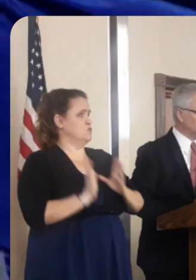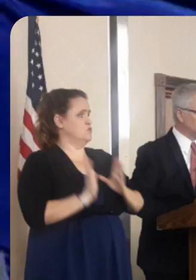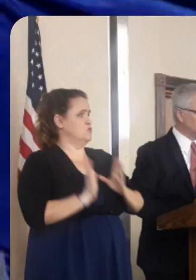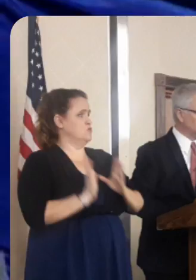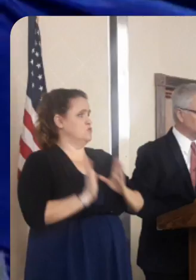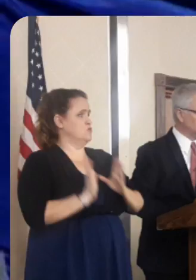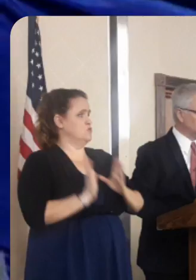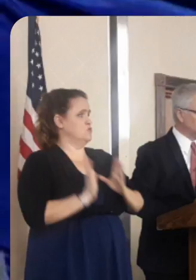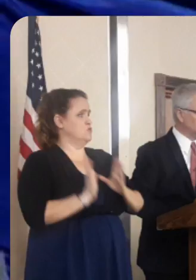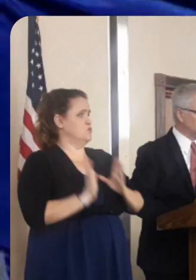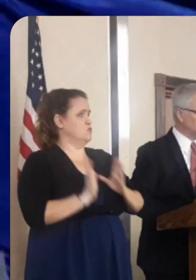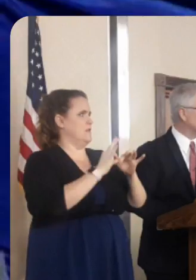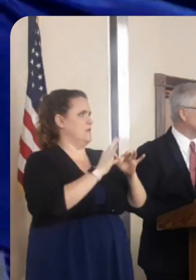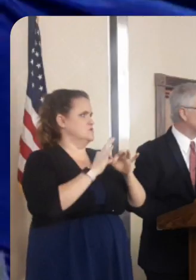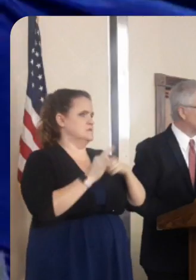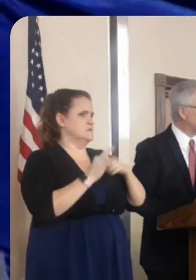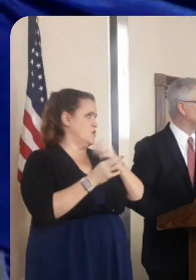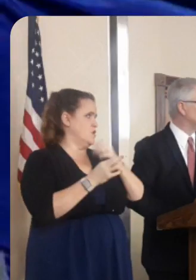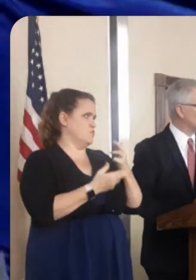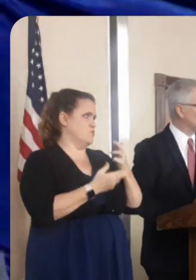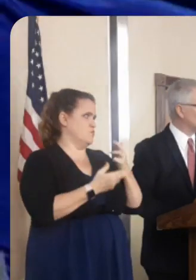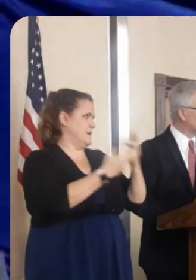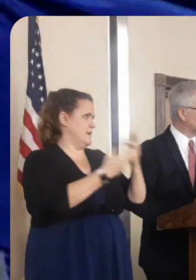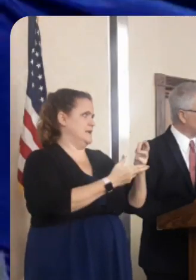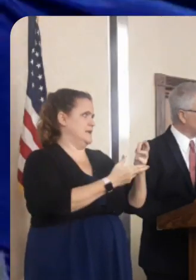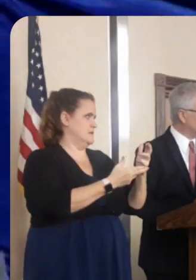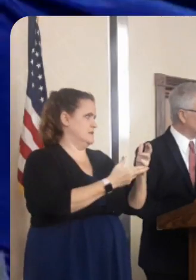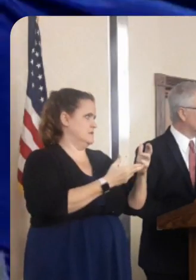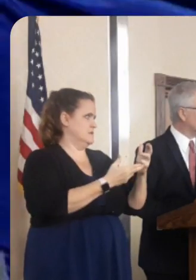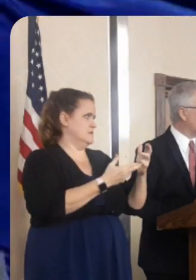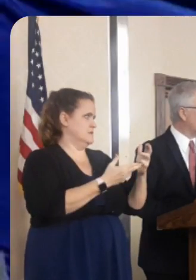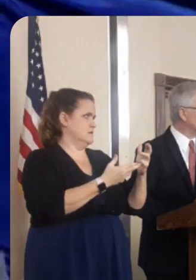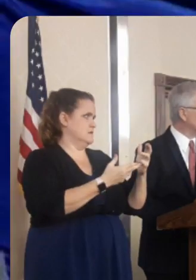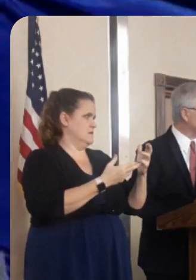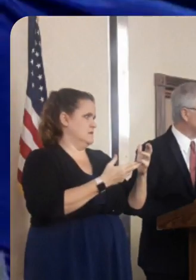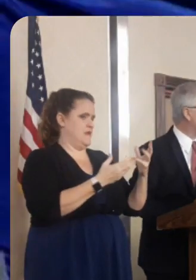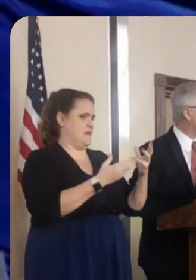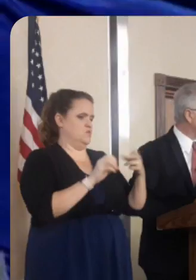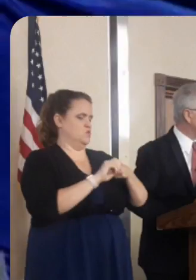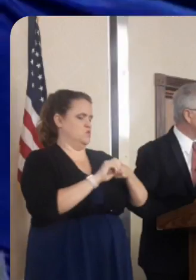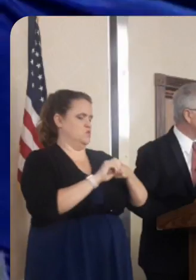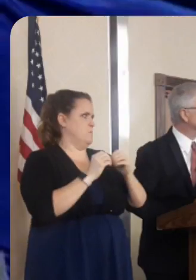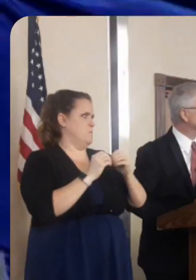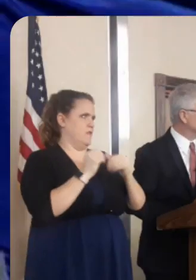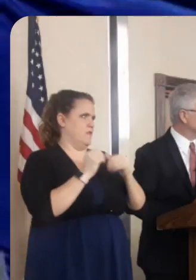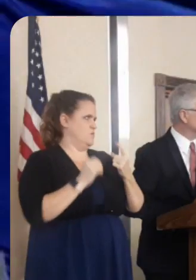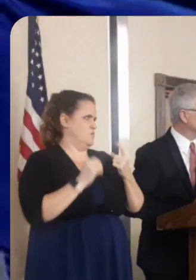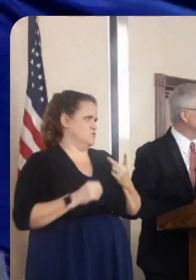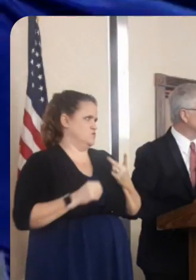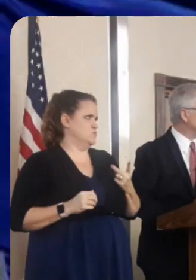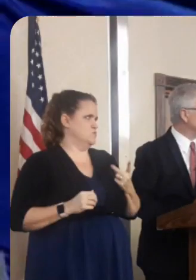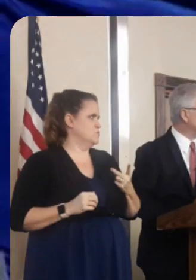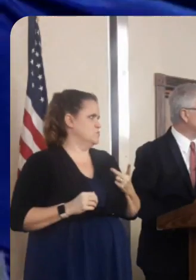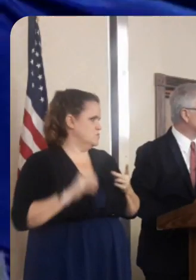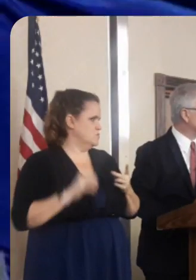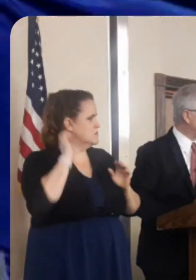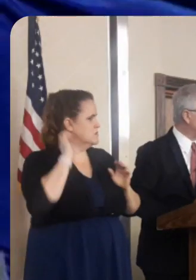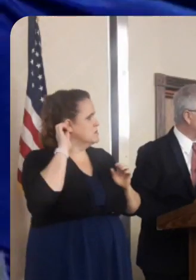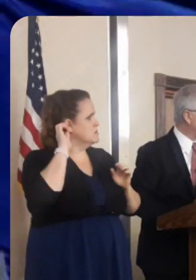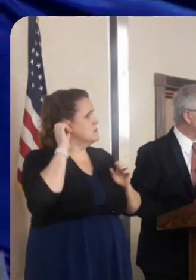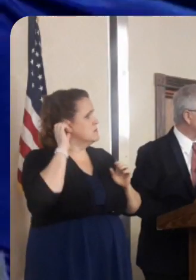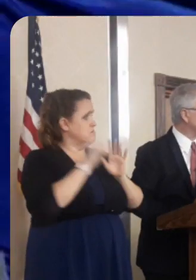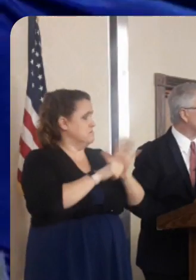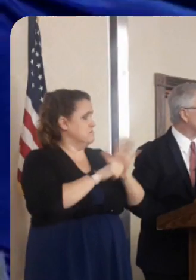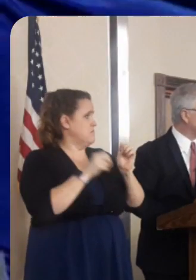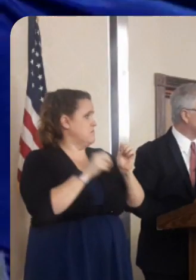I would not recommend you first time out that you be more than a couple committees. But there's plenty of opportunity for you